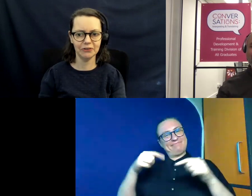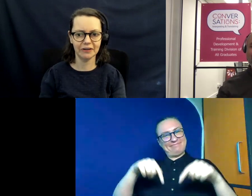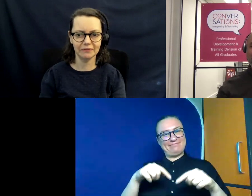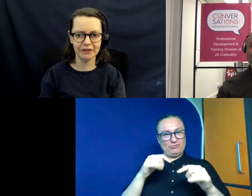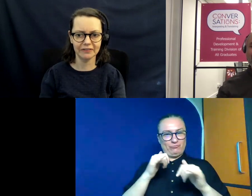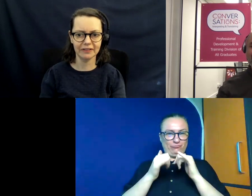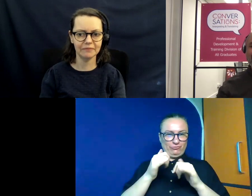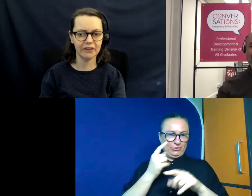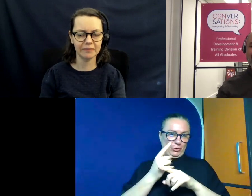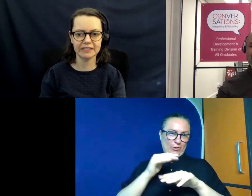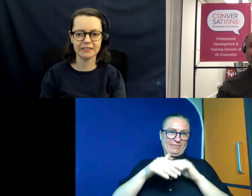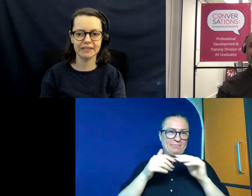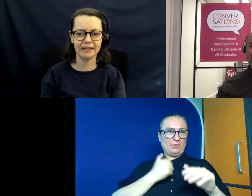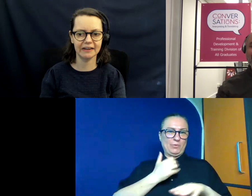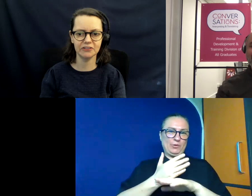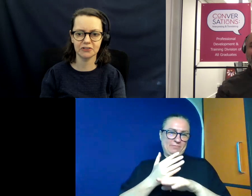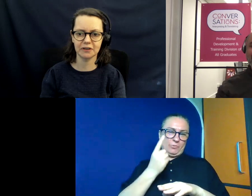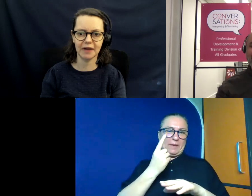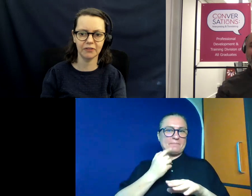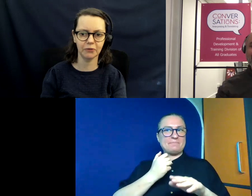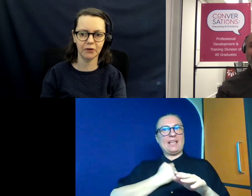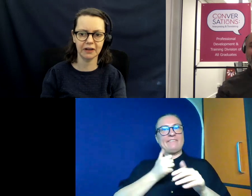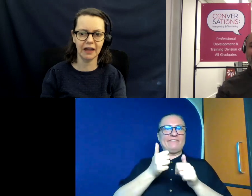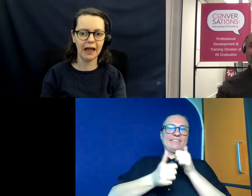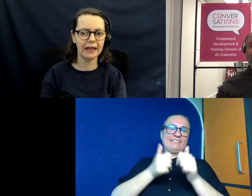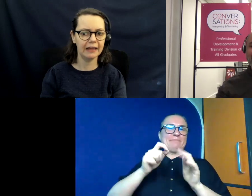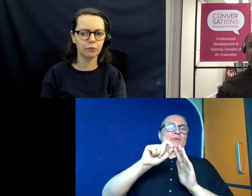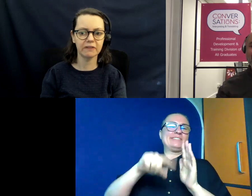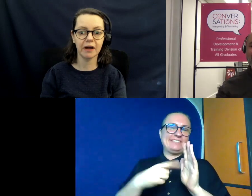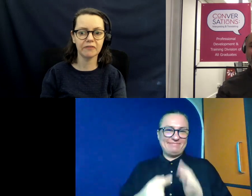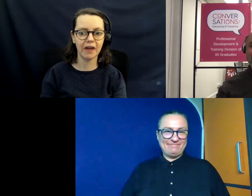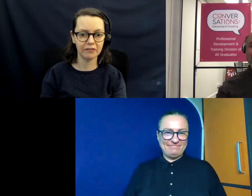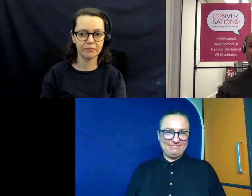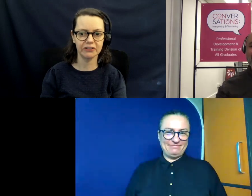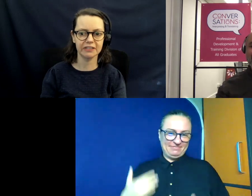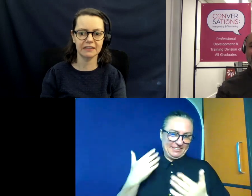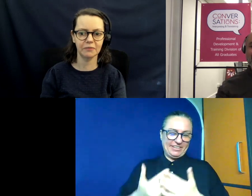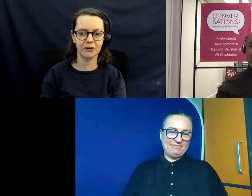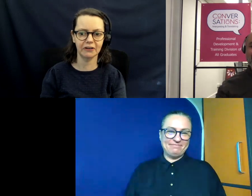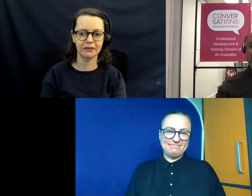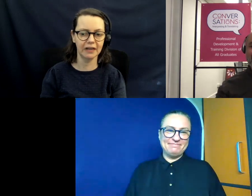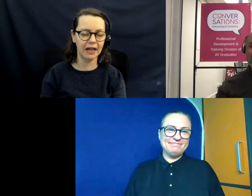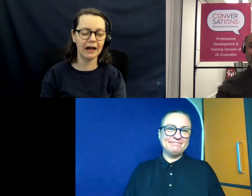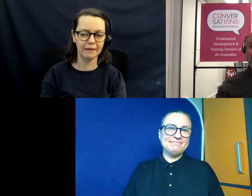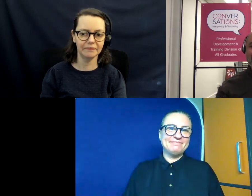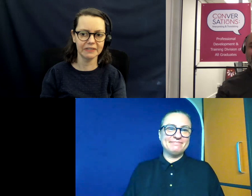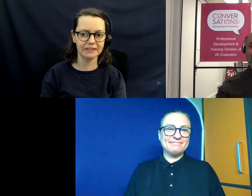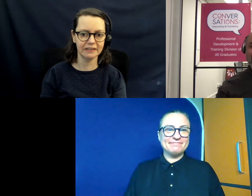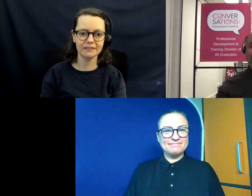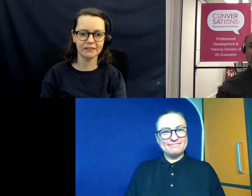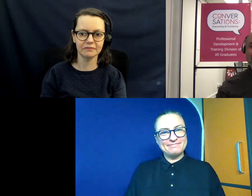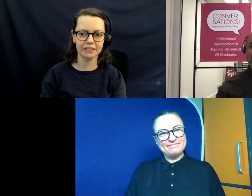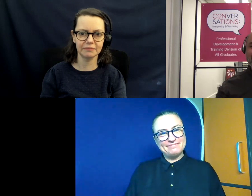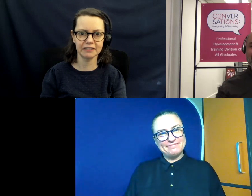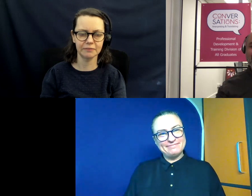I'm good, I'm well. I'm very pleased to be here to talk about the work. It's one of my favourite projects that I'm working on this year,